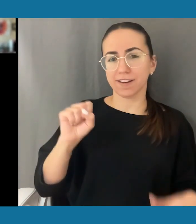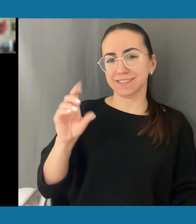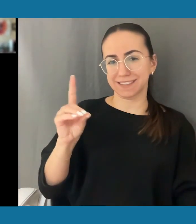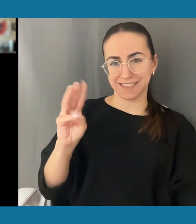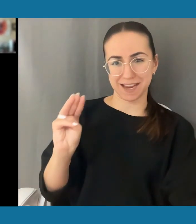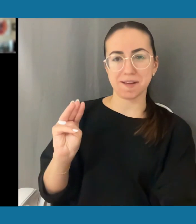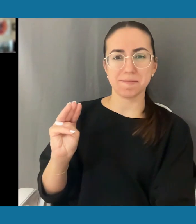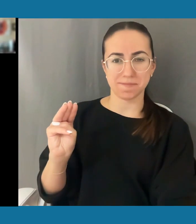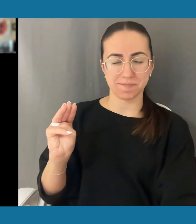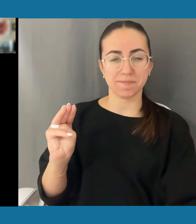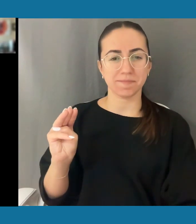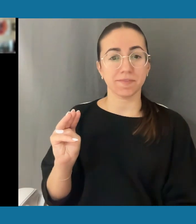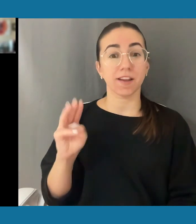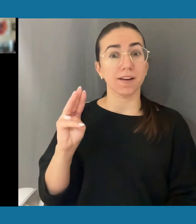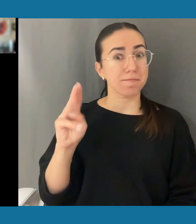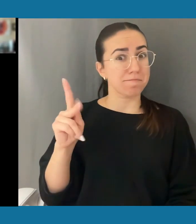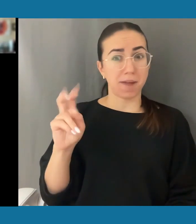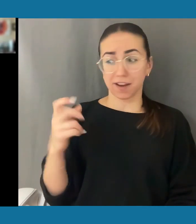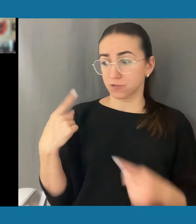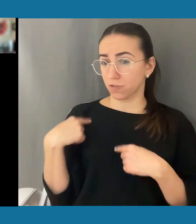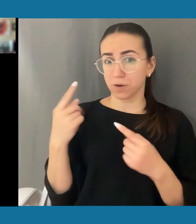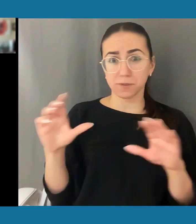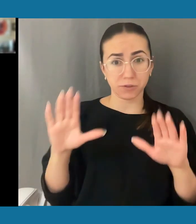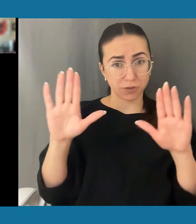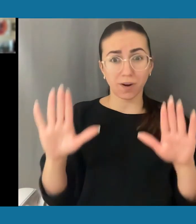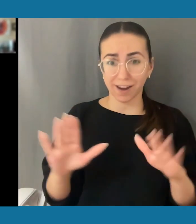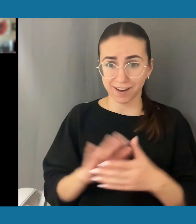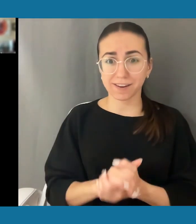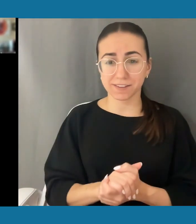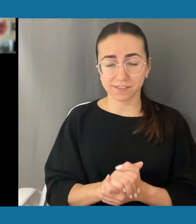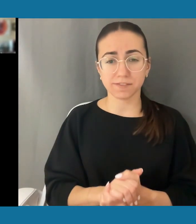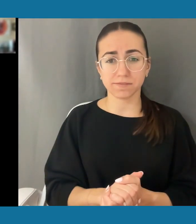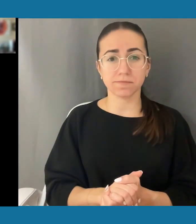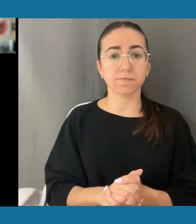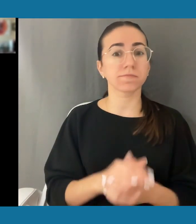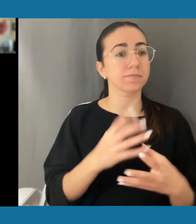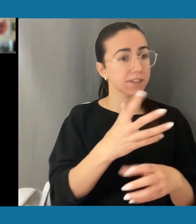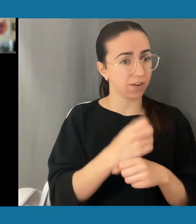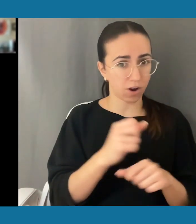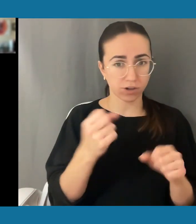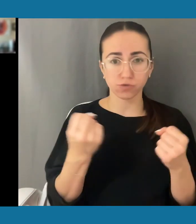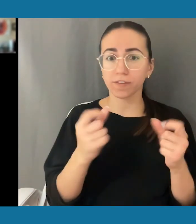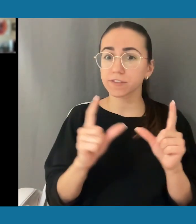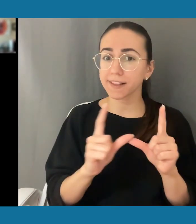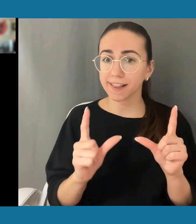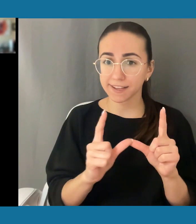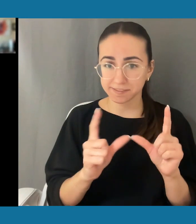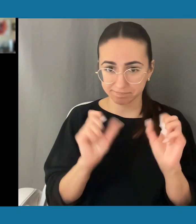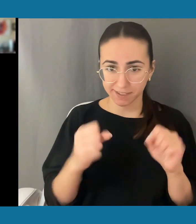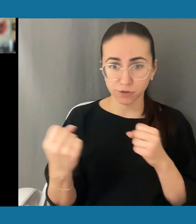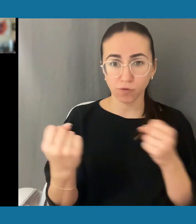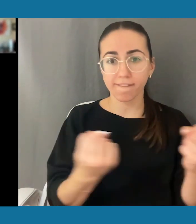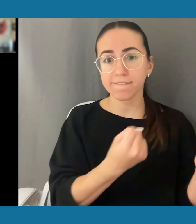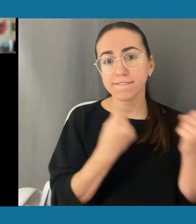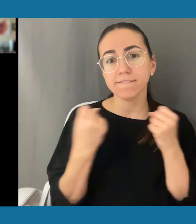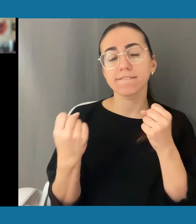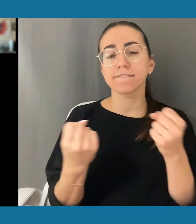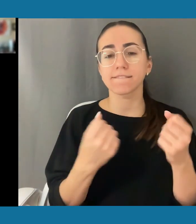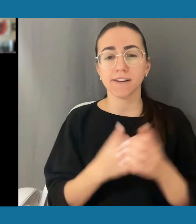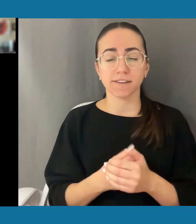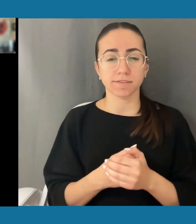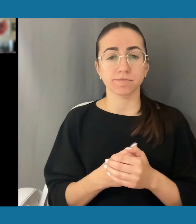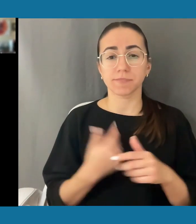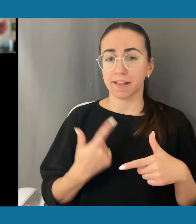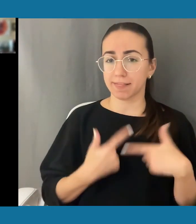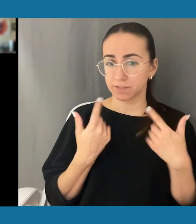great. He got his driver's license so he can drive. He lives independently in his own